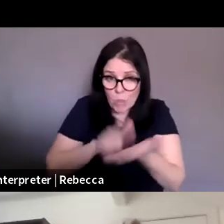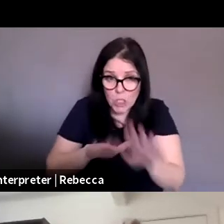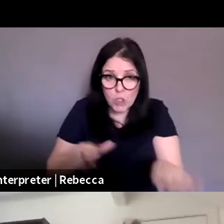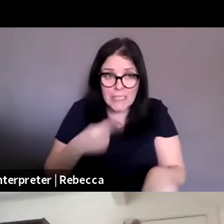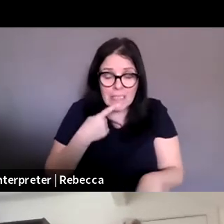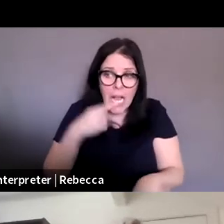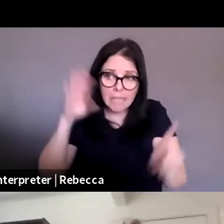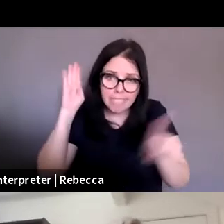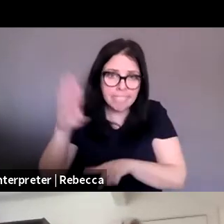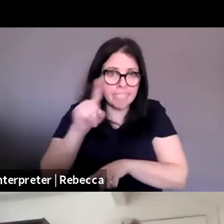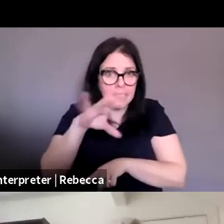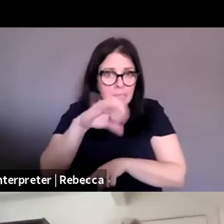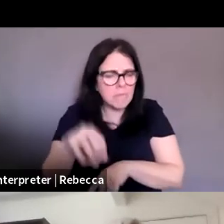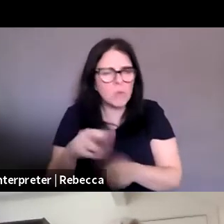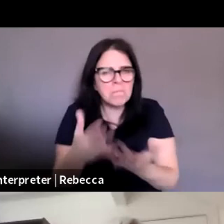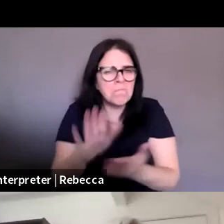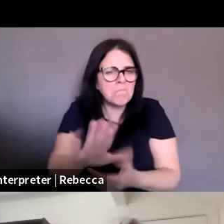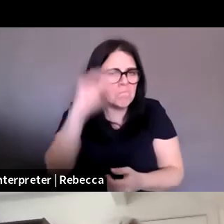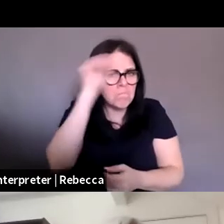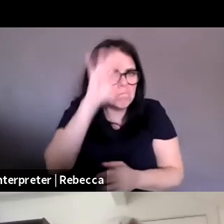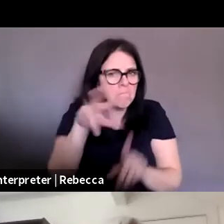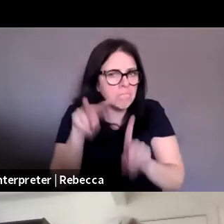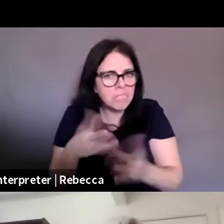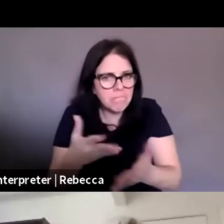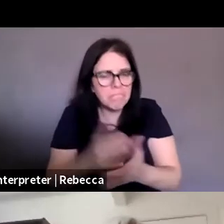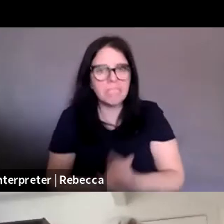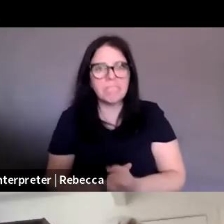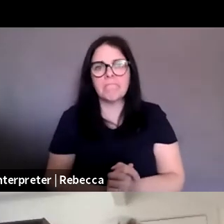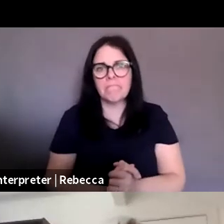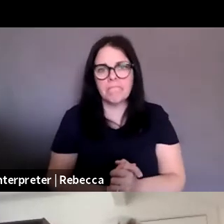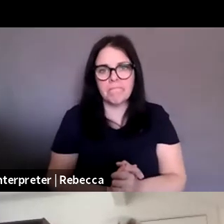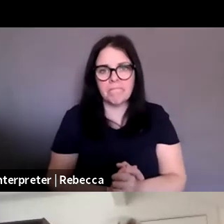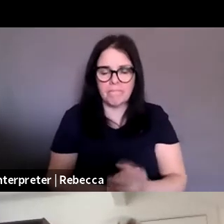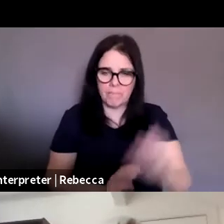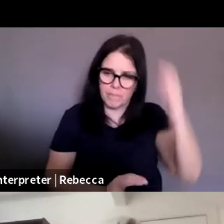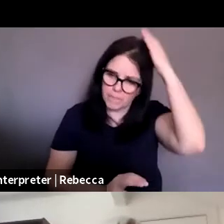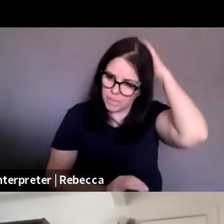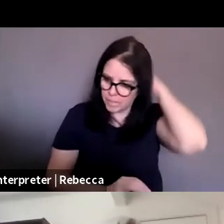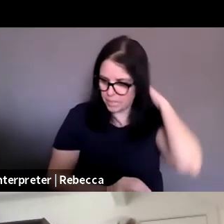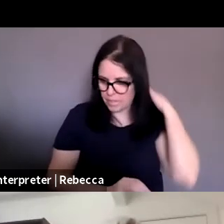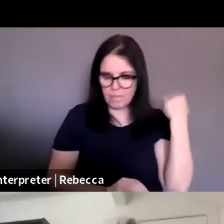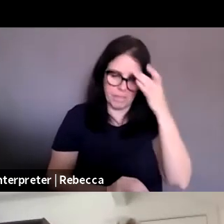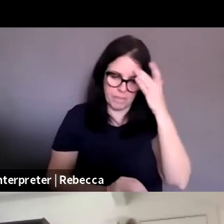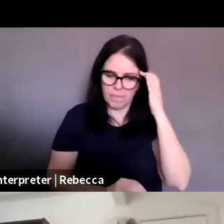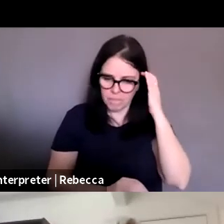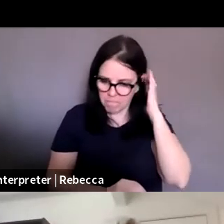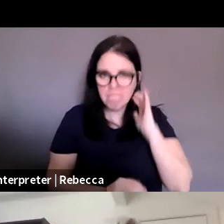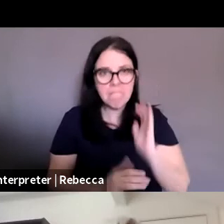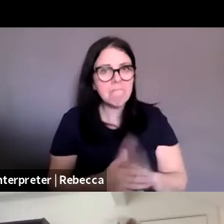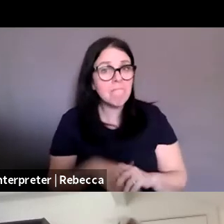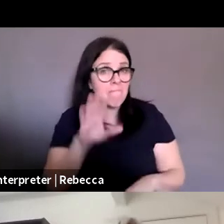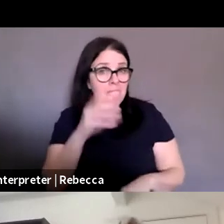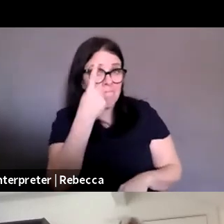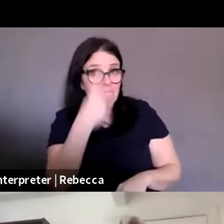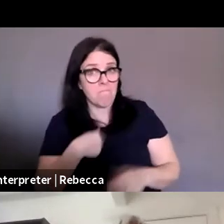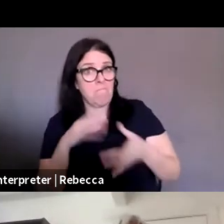Any thoughts about that? Well, I'm not saying that children never lie, but I think when we look specifically